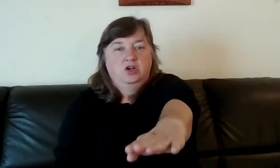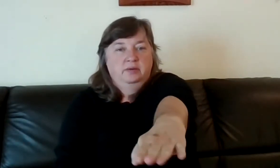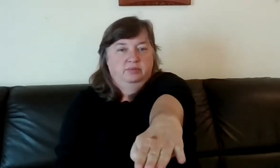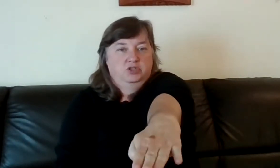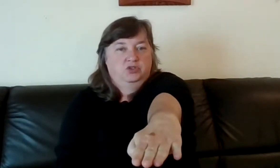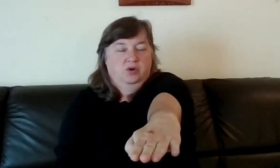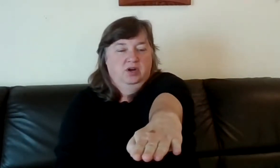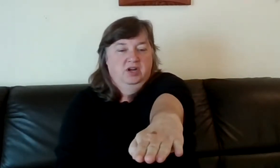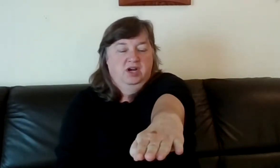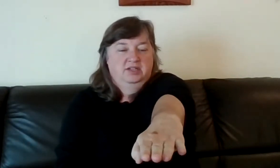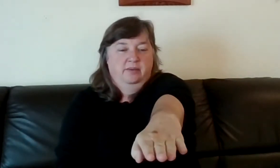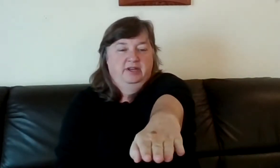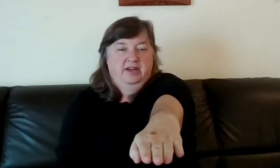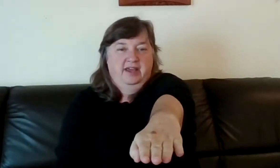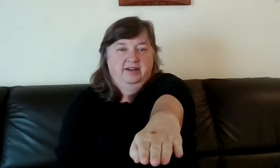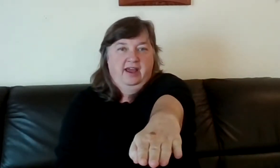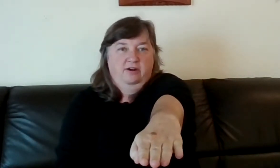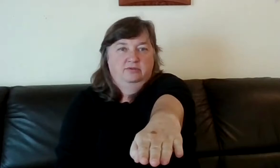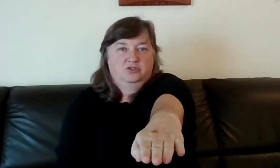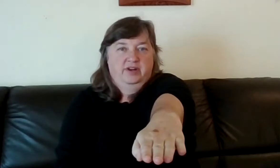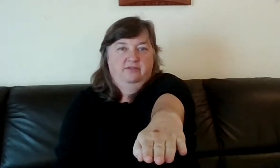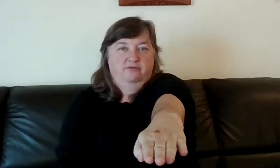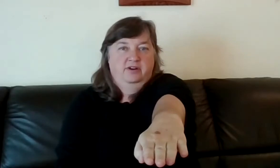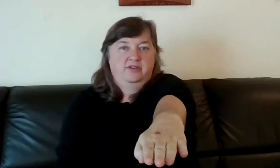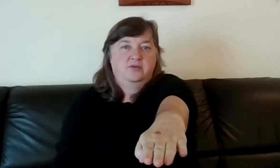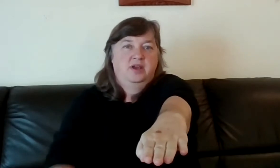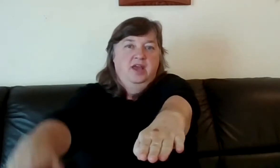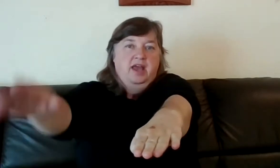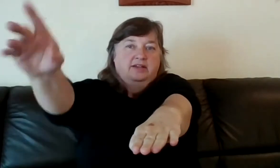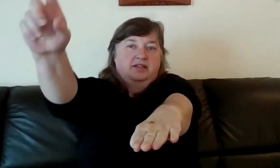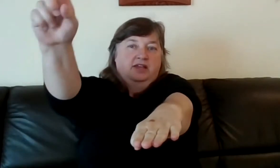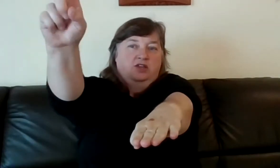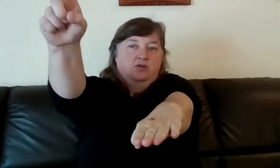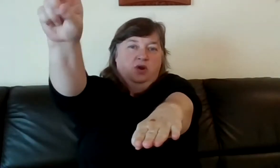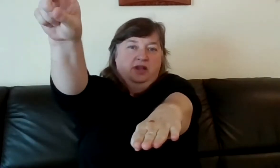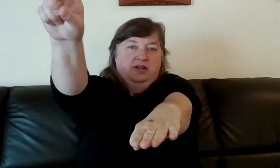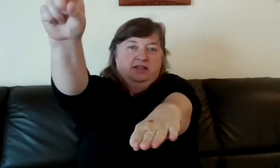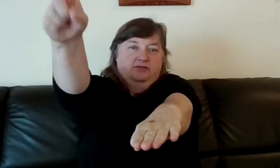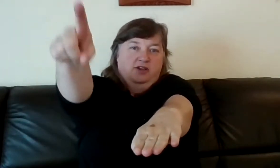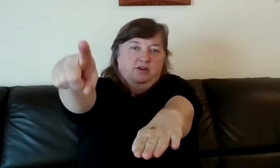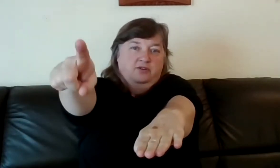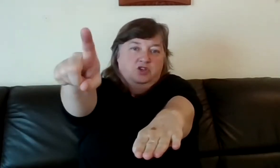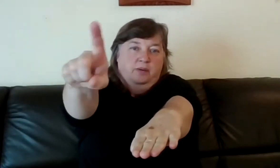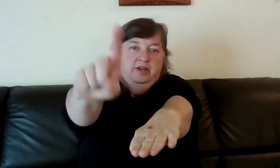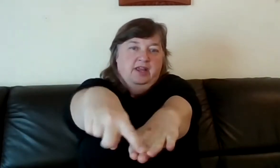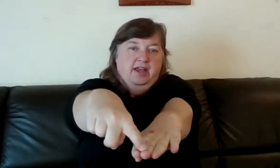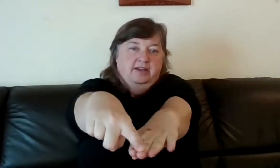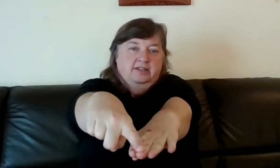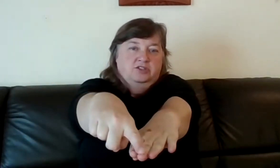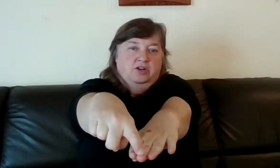Long, put your non-dominant hand out, straight out in front of you, and take your index finger of your dominant hand and start on